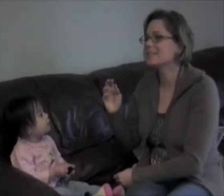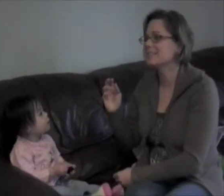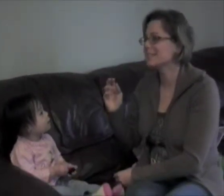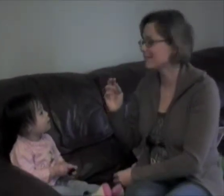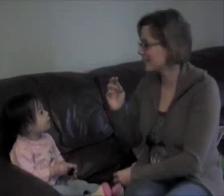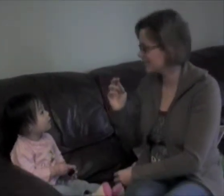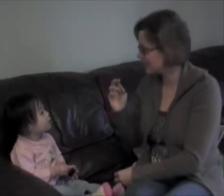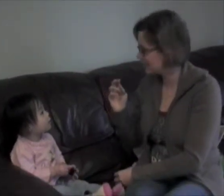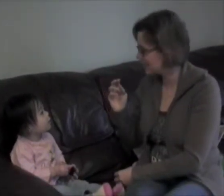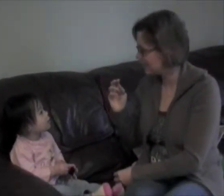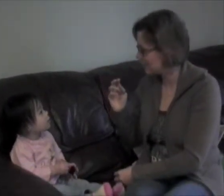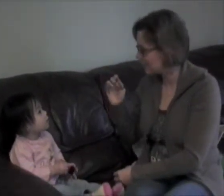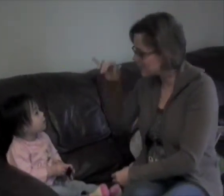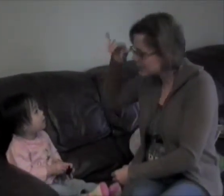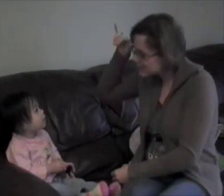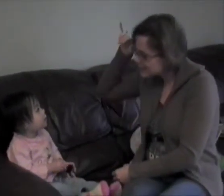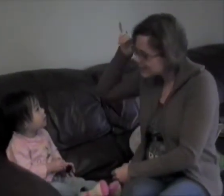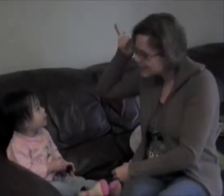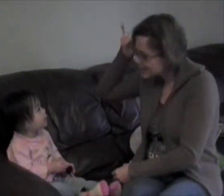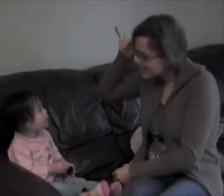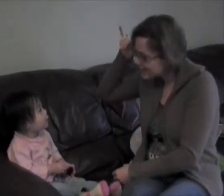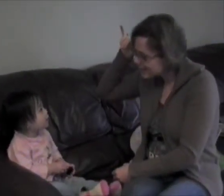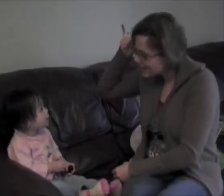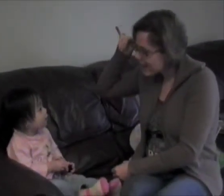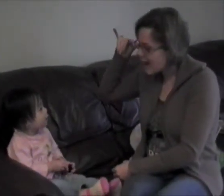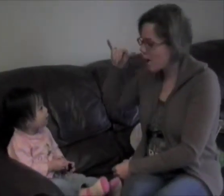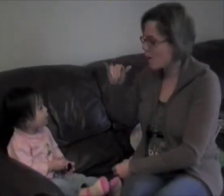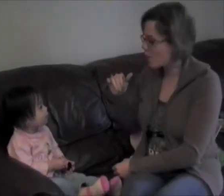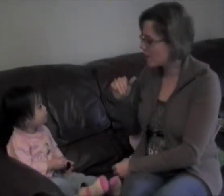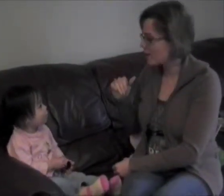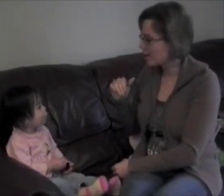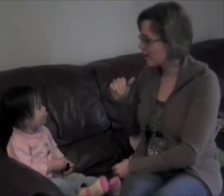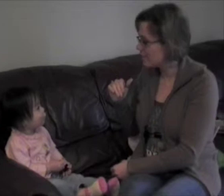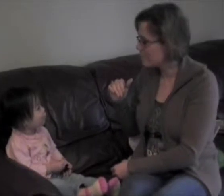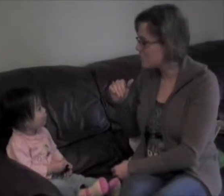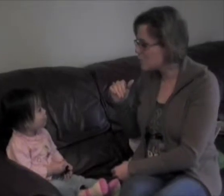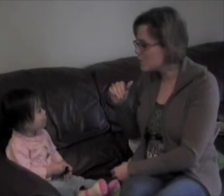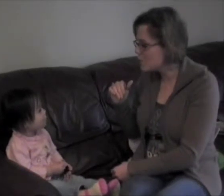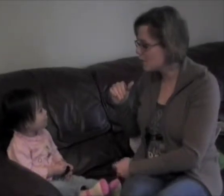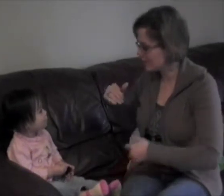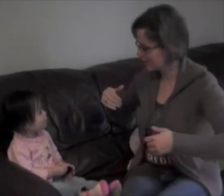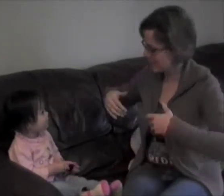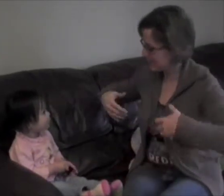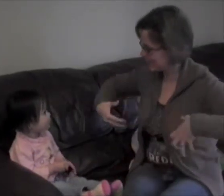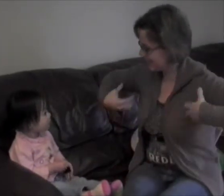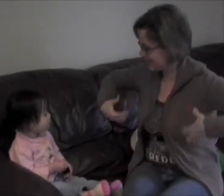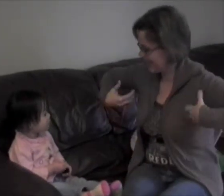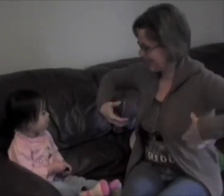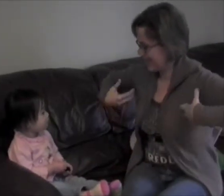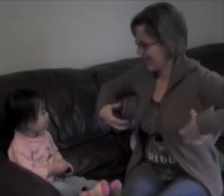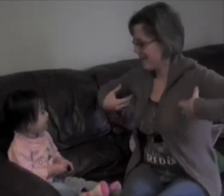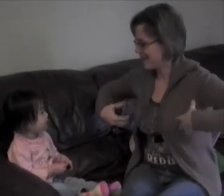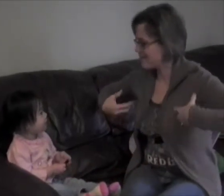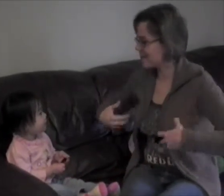Let's see. What else do you know? What's this? Cow. No. Moo. What's this?